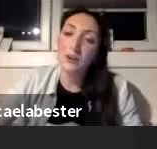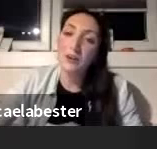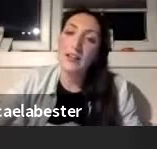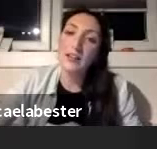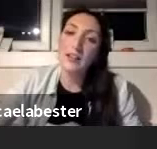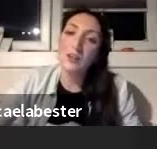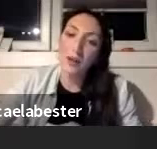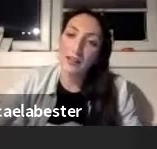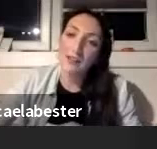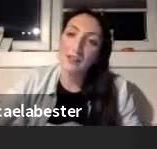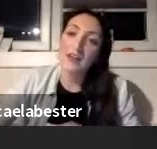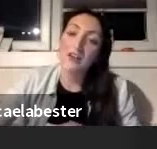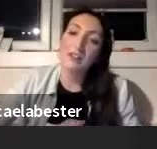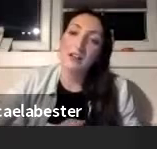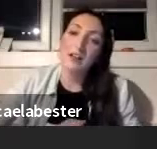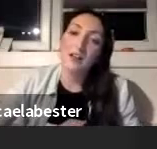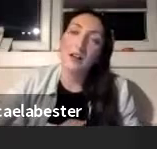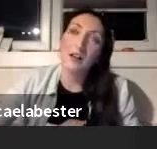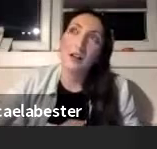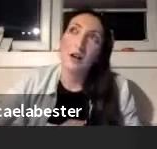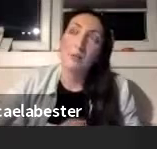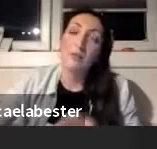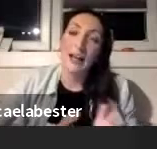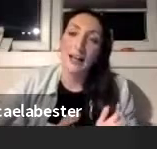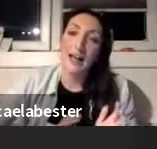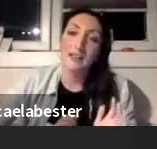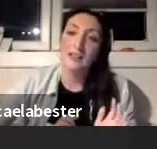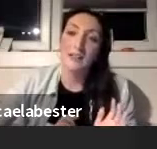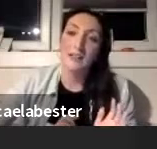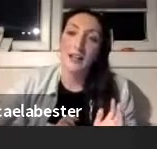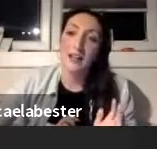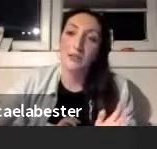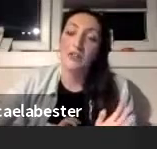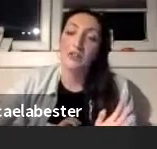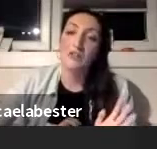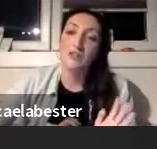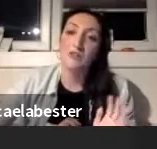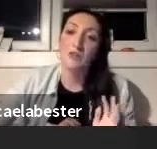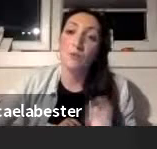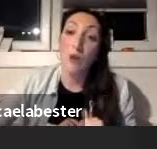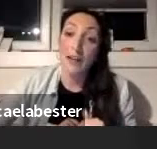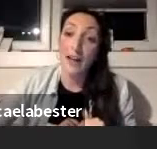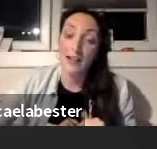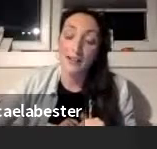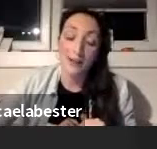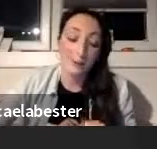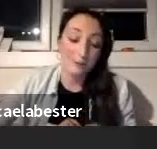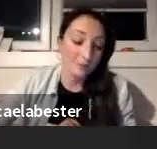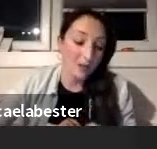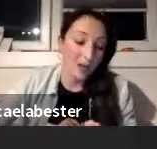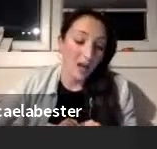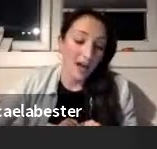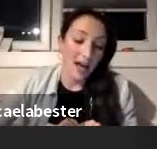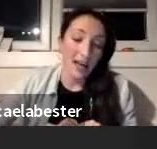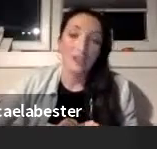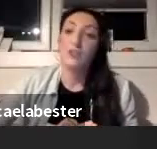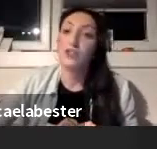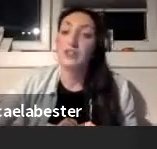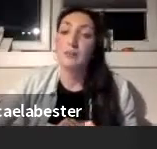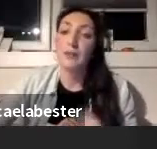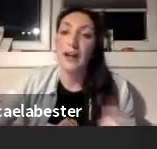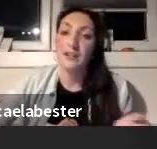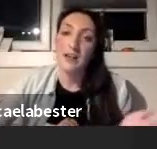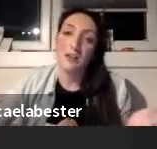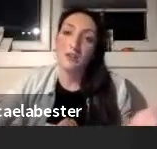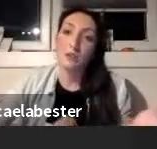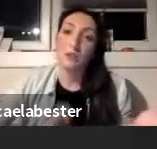Apparently, though, in the US, there is a Black ASL dialect, which is different from white ASL. And